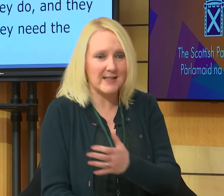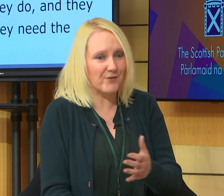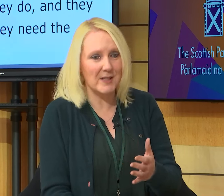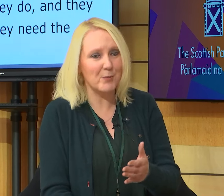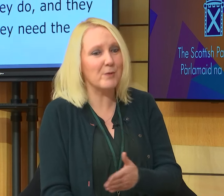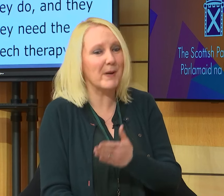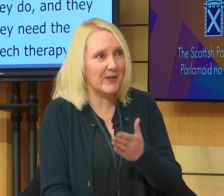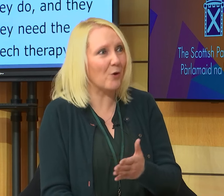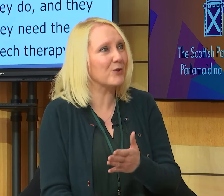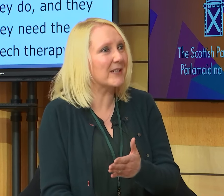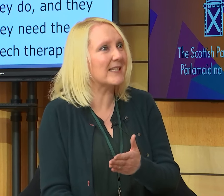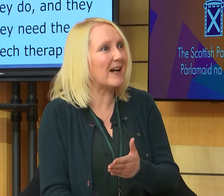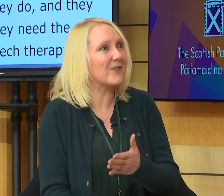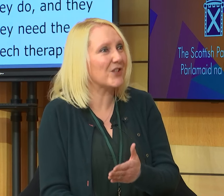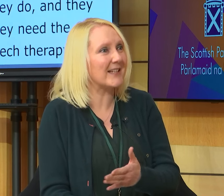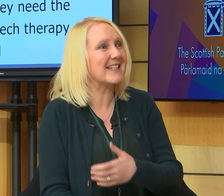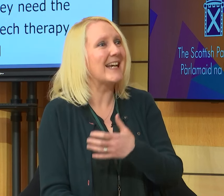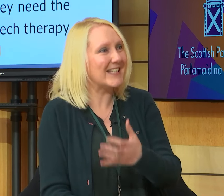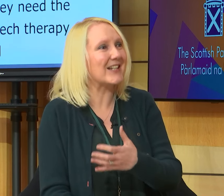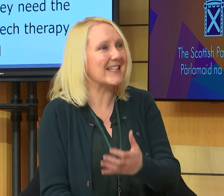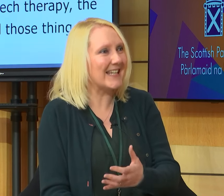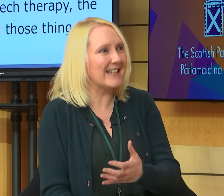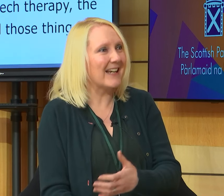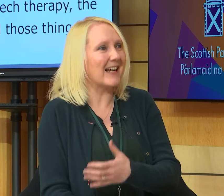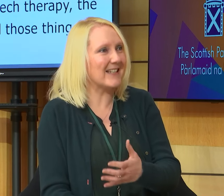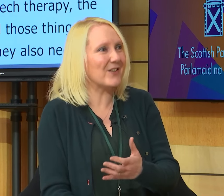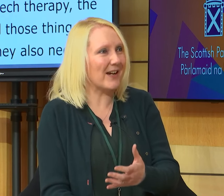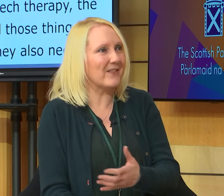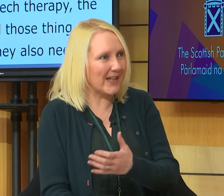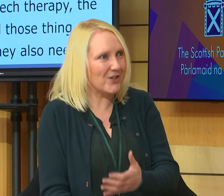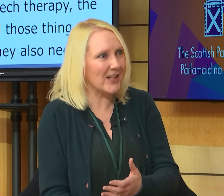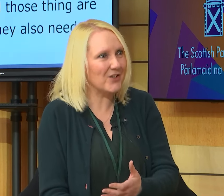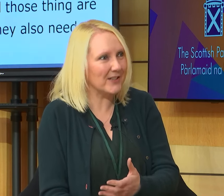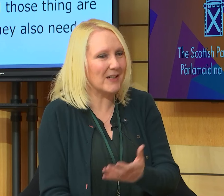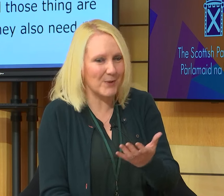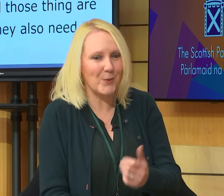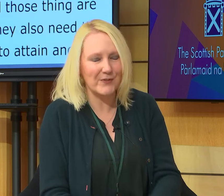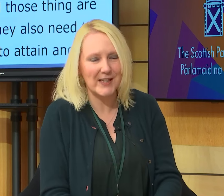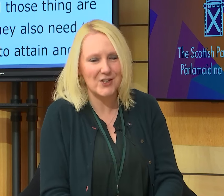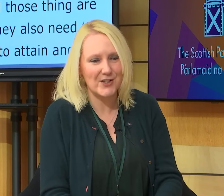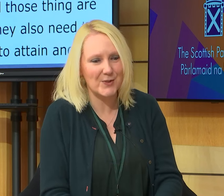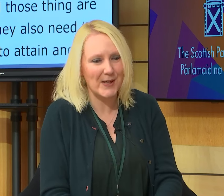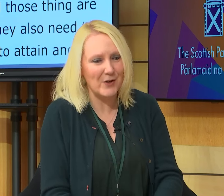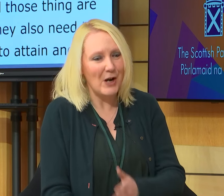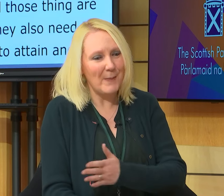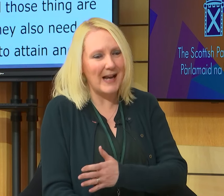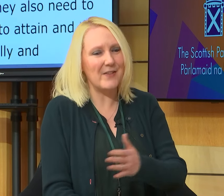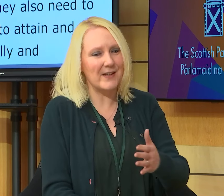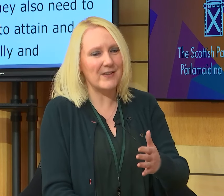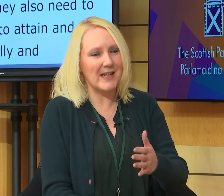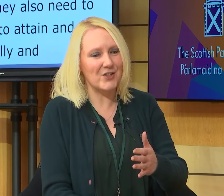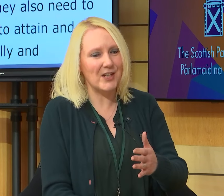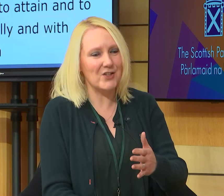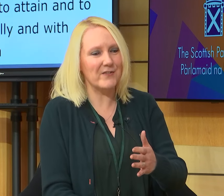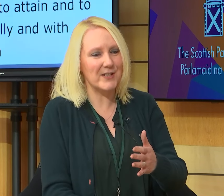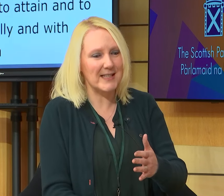those things are really important, but they also need to have the chance to attain and to thrive educationally and with qualifications as well. But I think